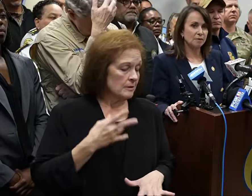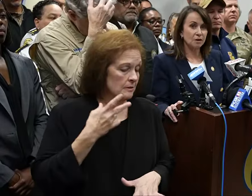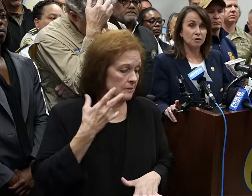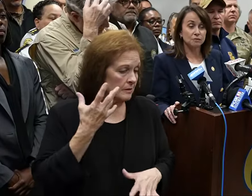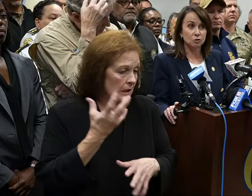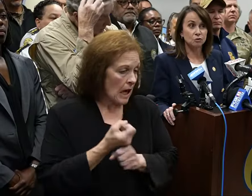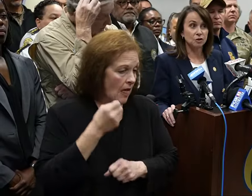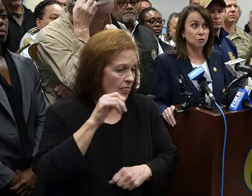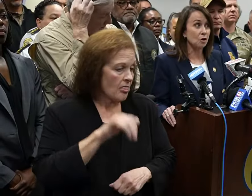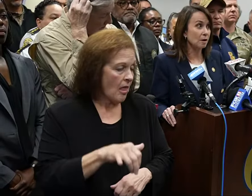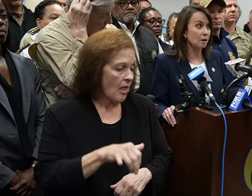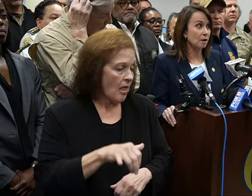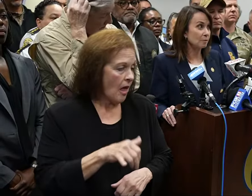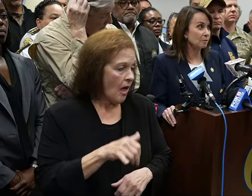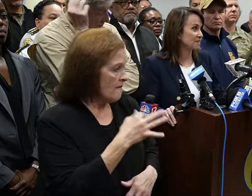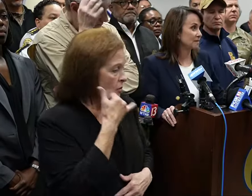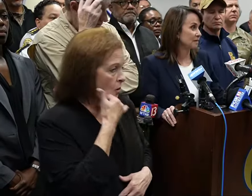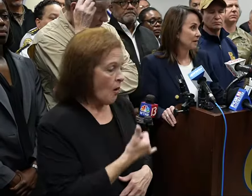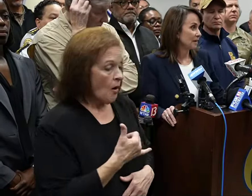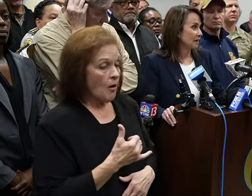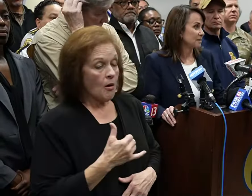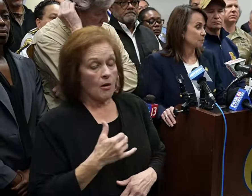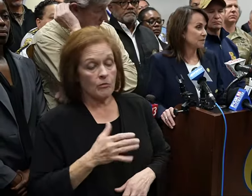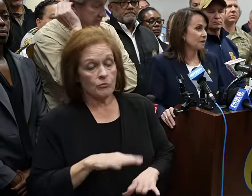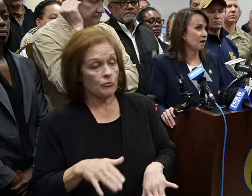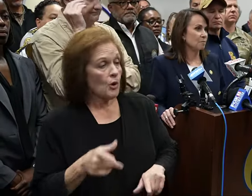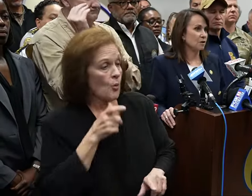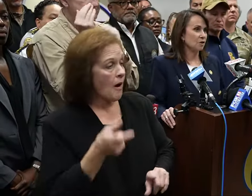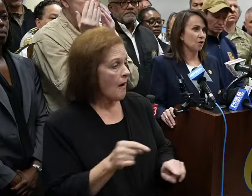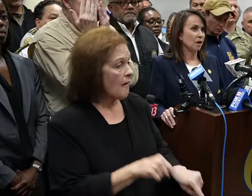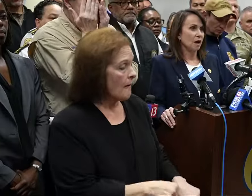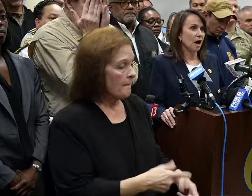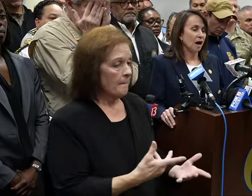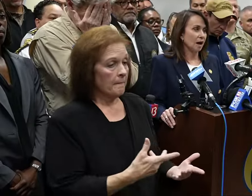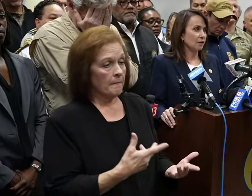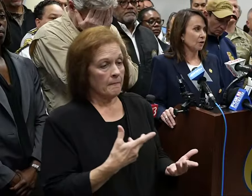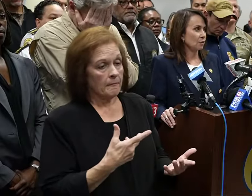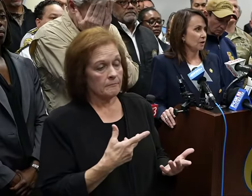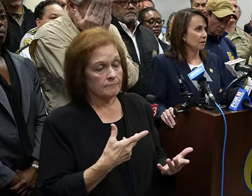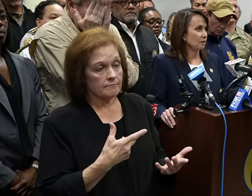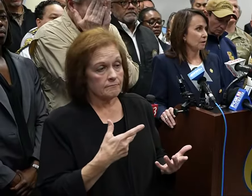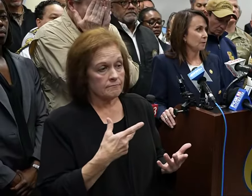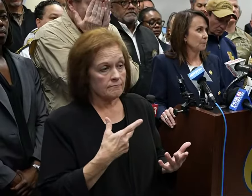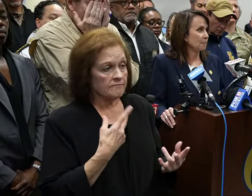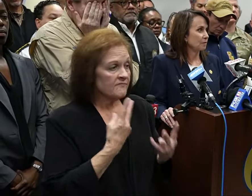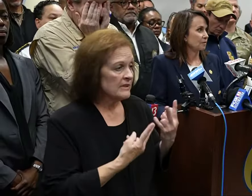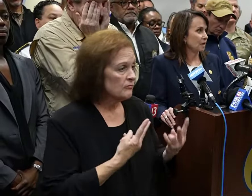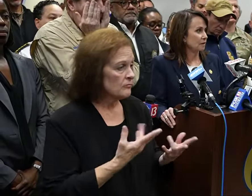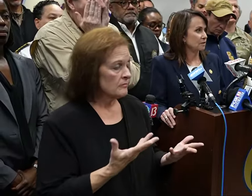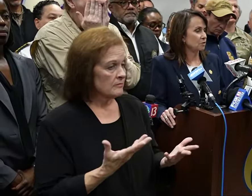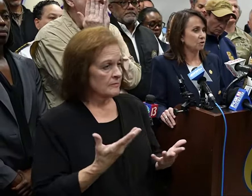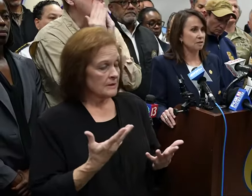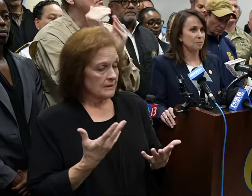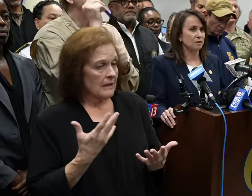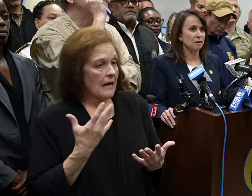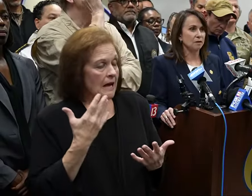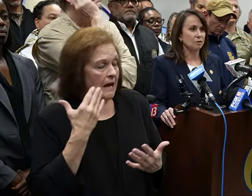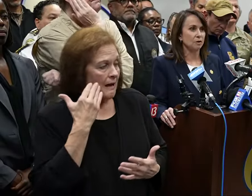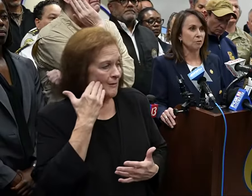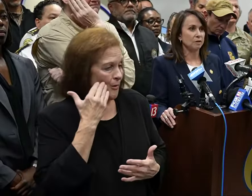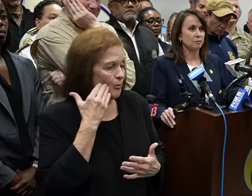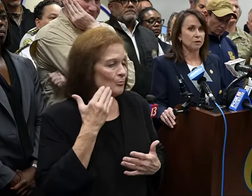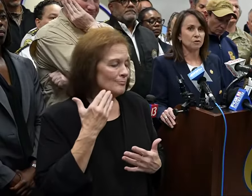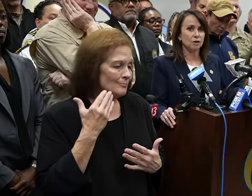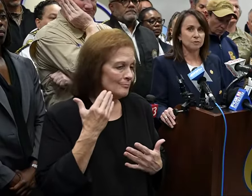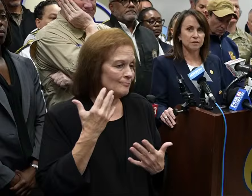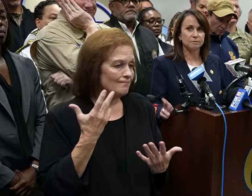parent of children who come to New Orleans and spend time here, I know that that is just something that, you